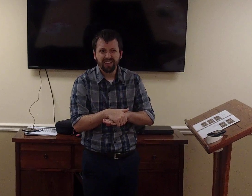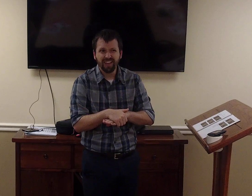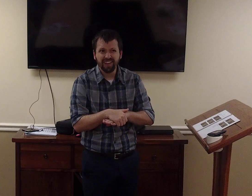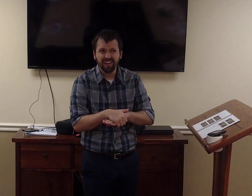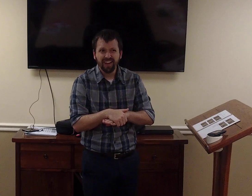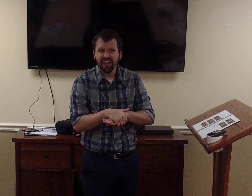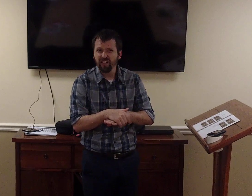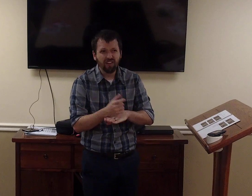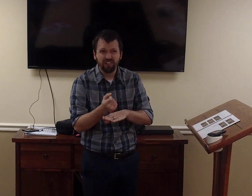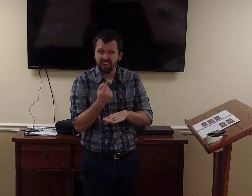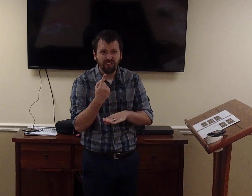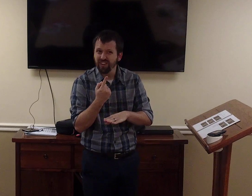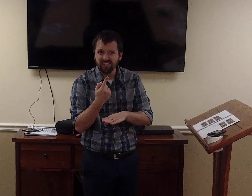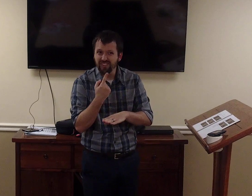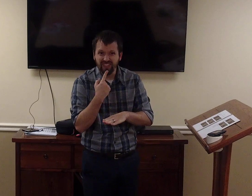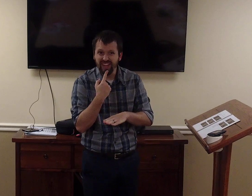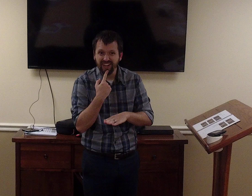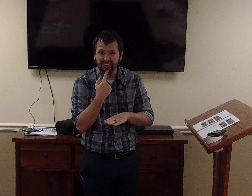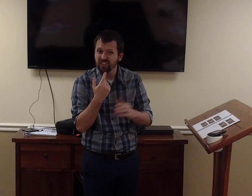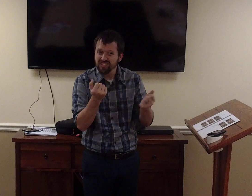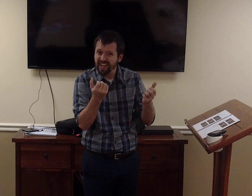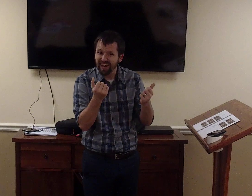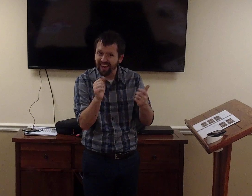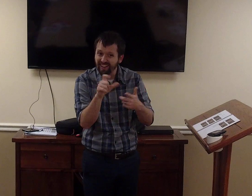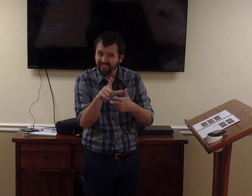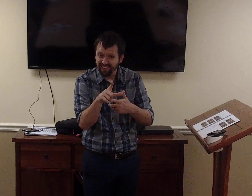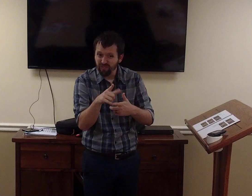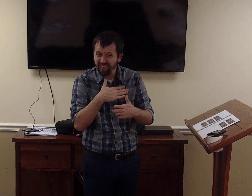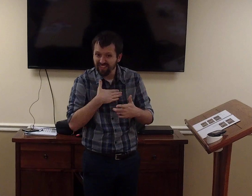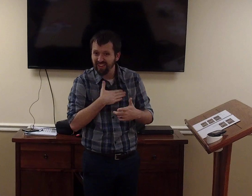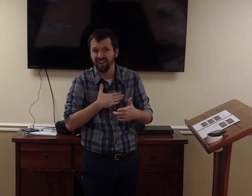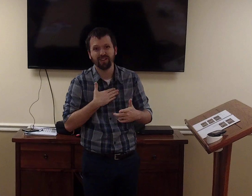I don't understand what you just said. Can you just sign it ASL, please?